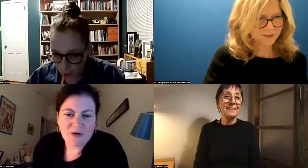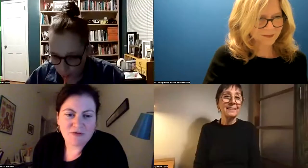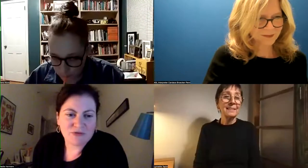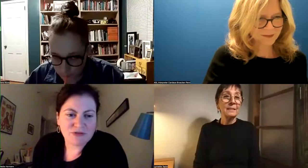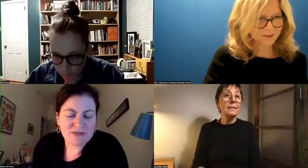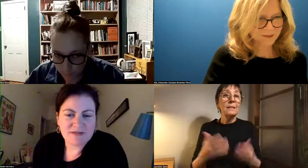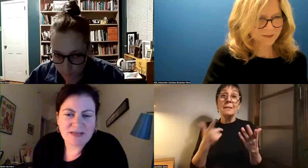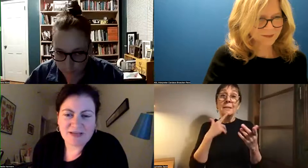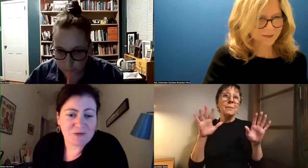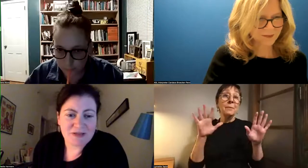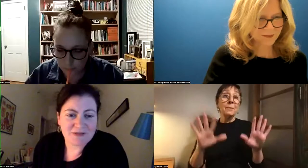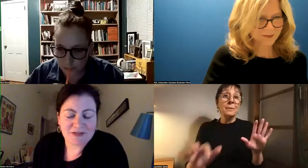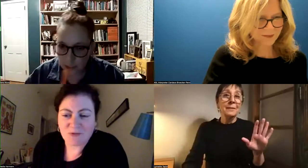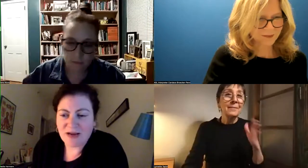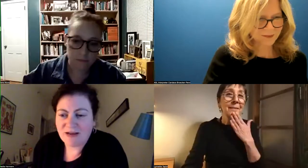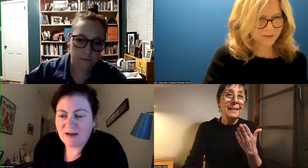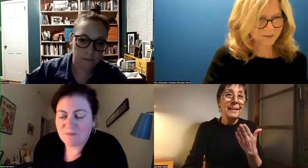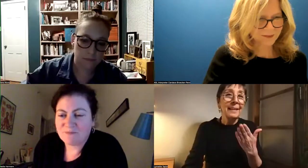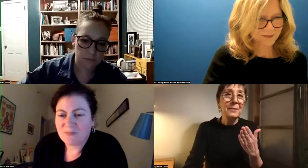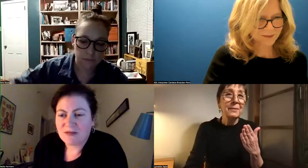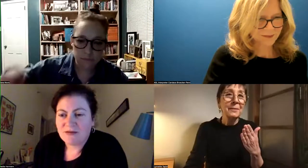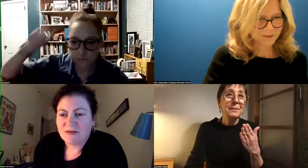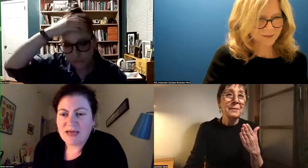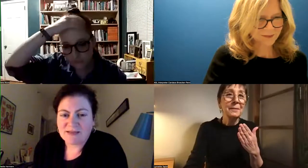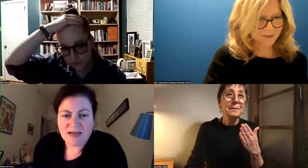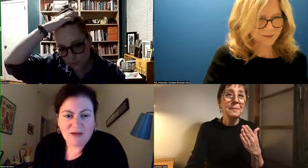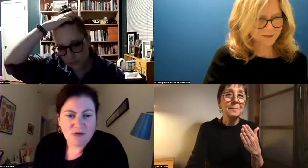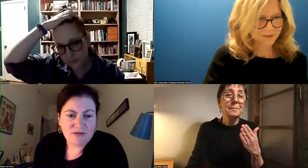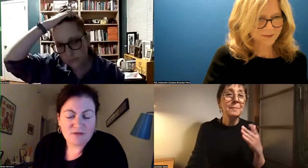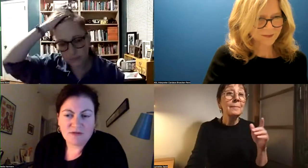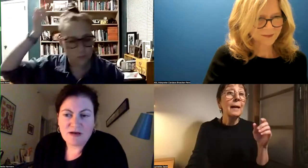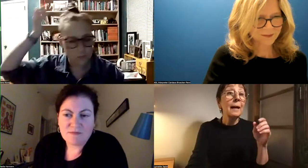So wonderful. Thank you. That was just great. Yes,